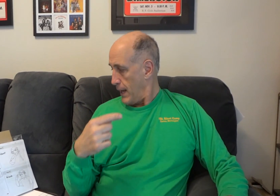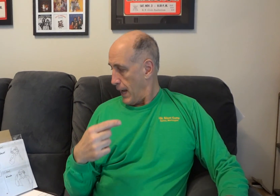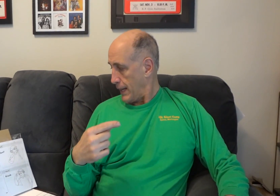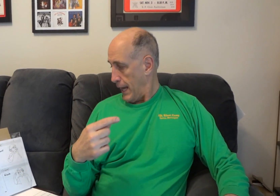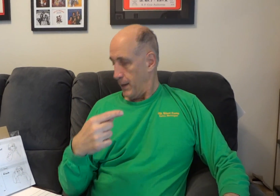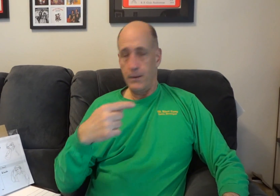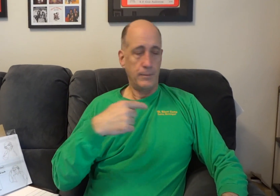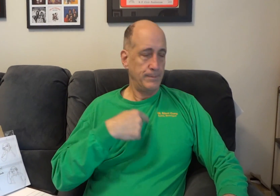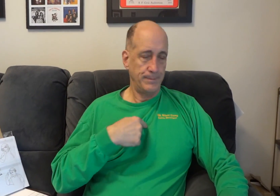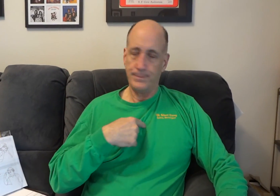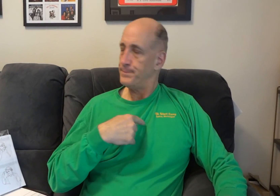Again,